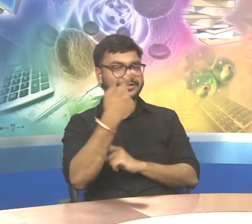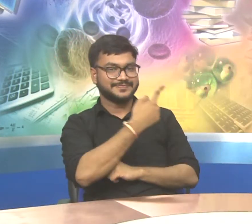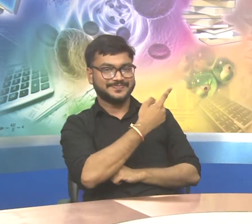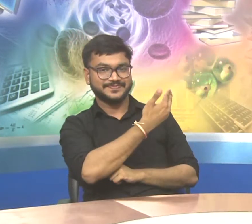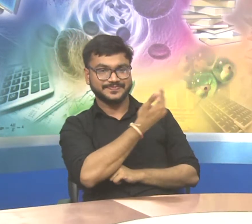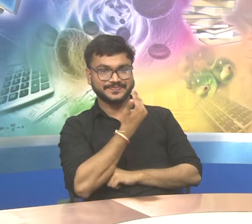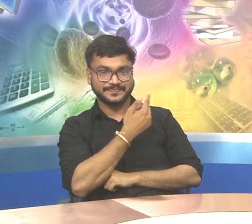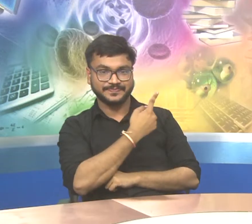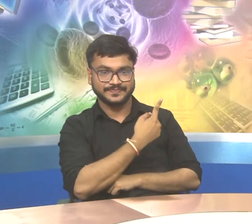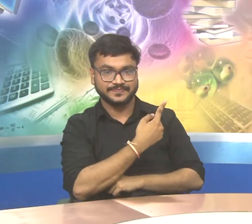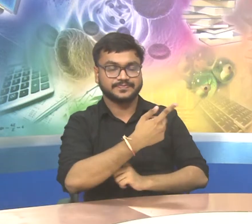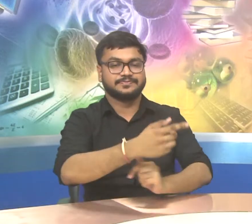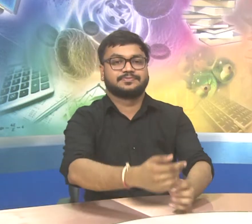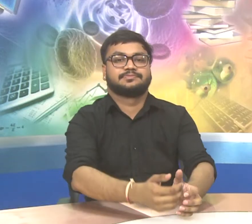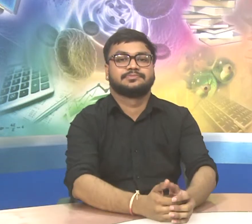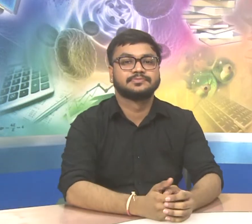into the atmosphere.